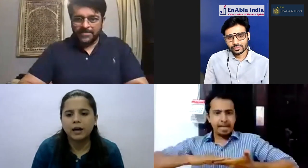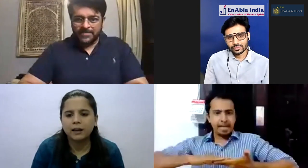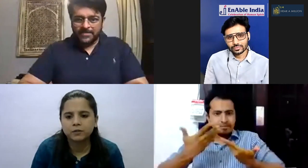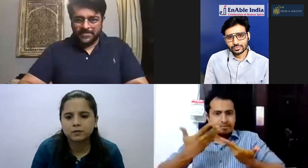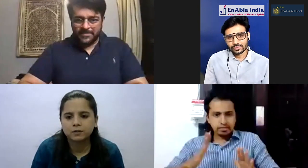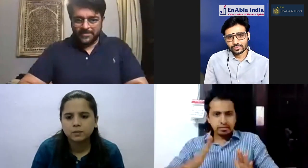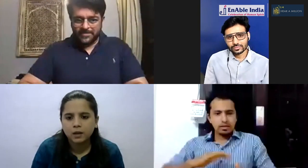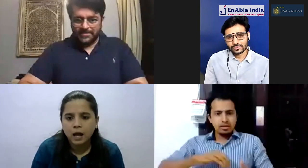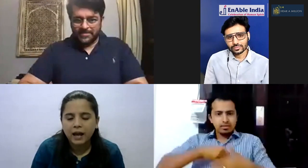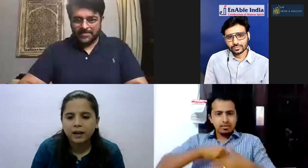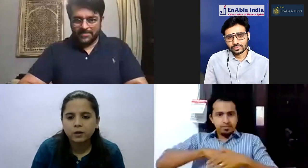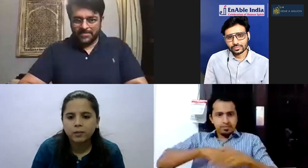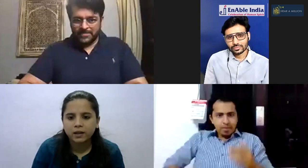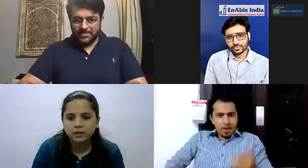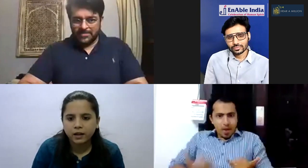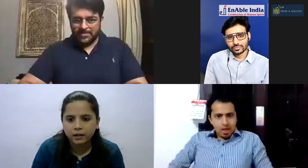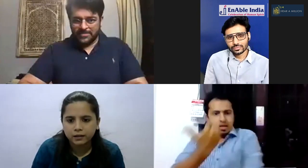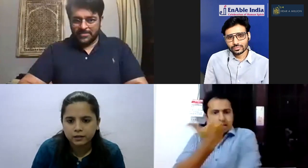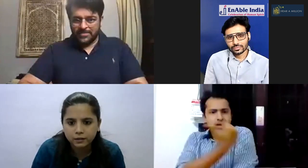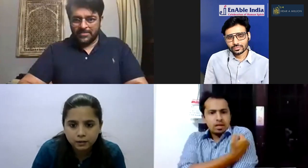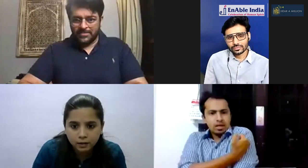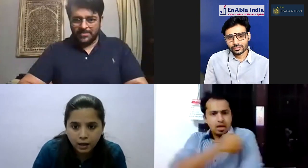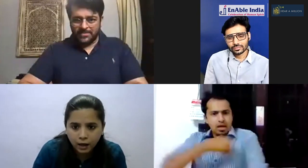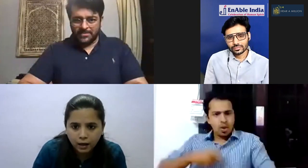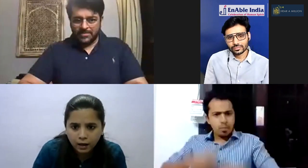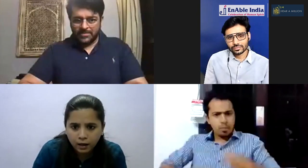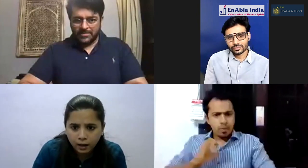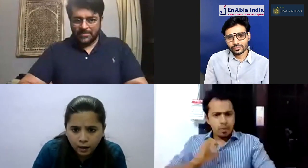So I got married and